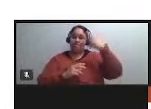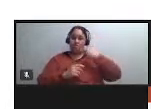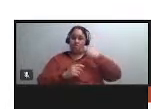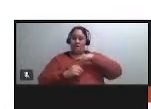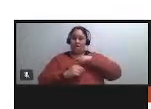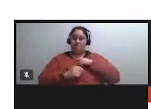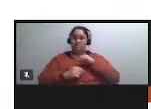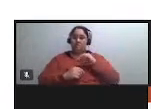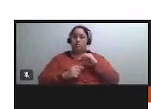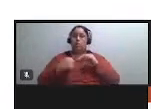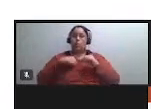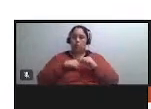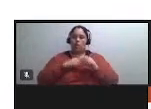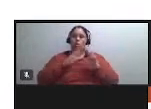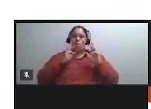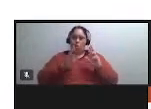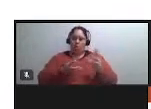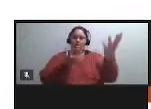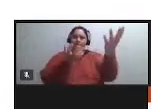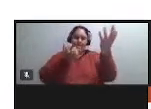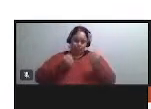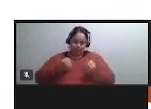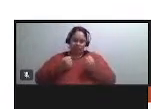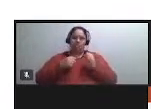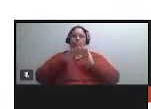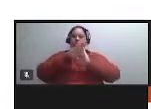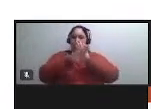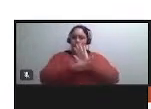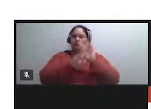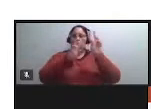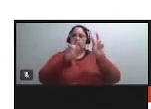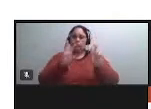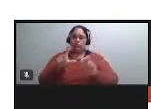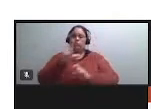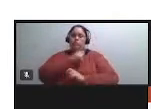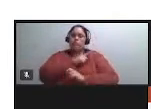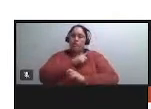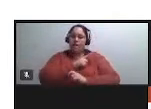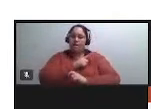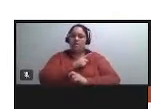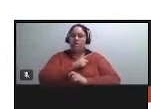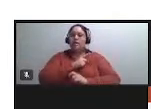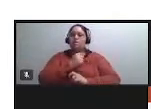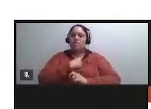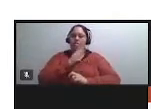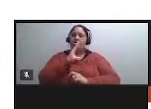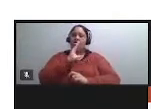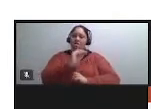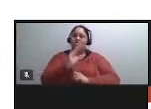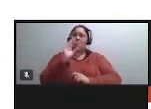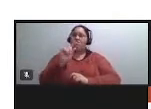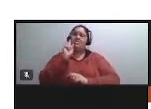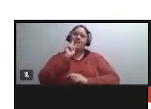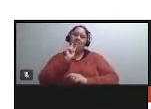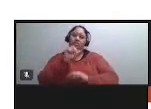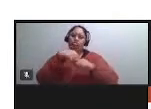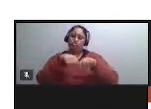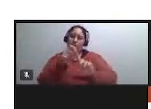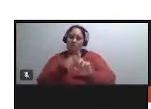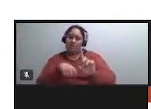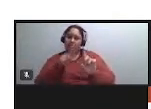that we will receive the list of those issues, because I can ask every chairperson if they